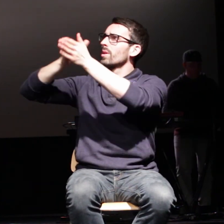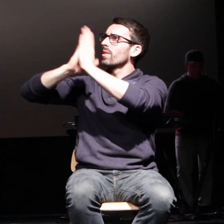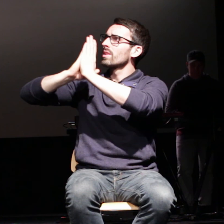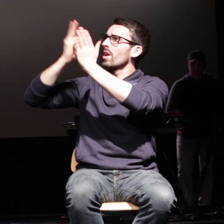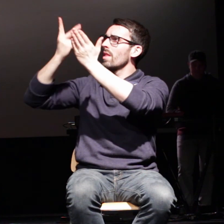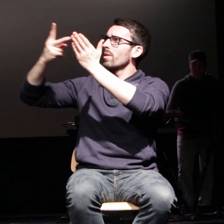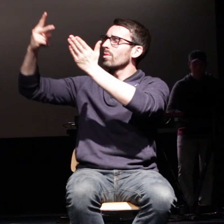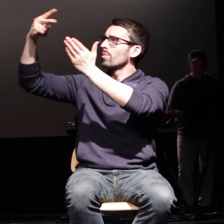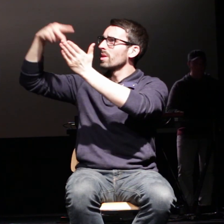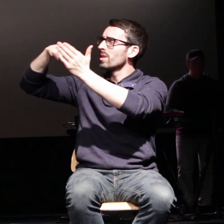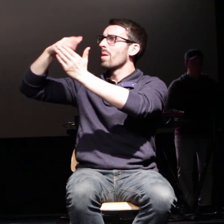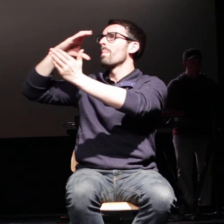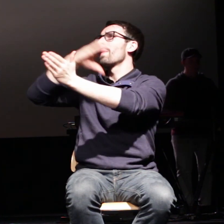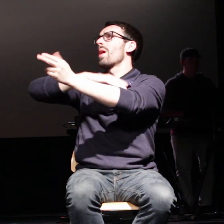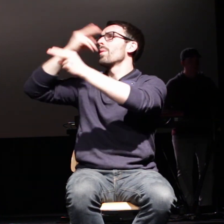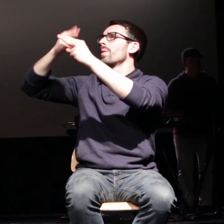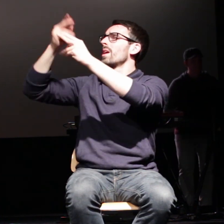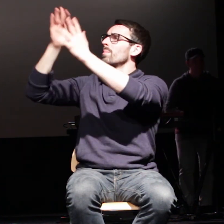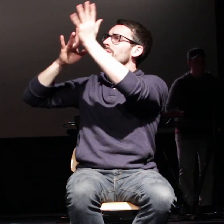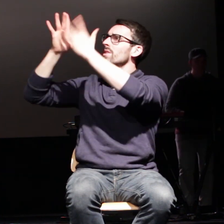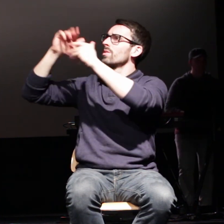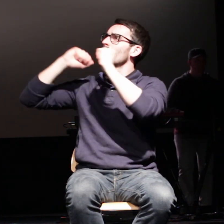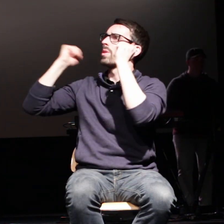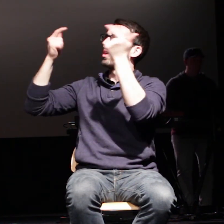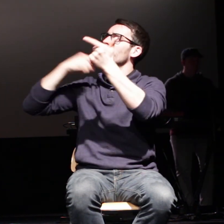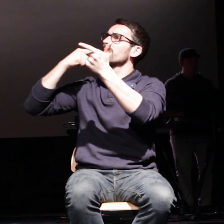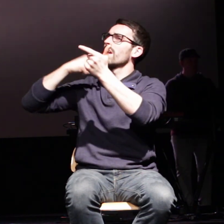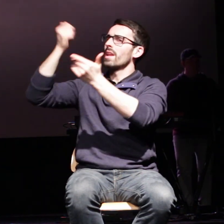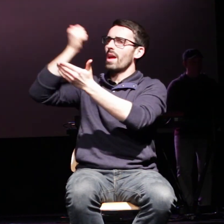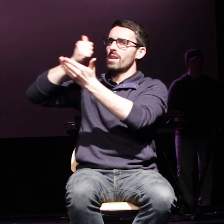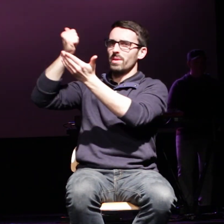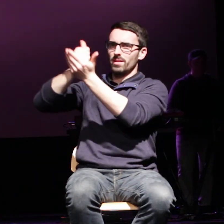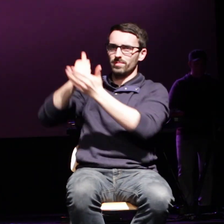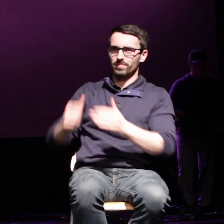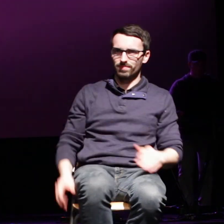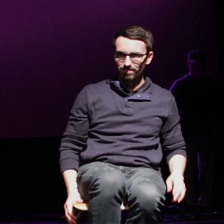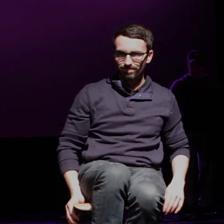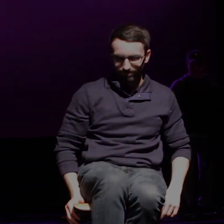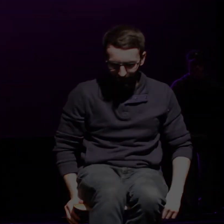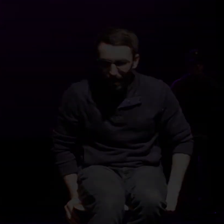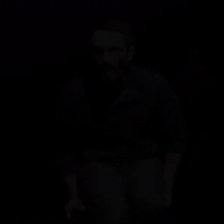ask this in the risen and resurrected and powerful name of Jesus. And everybody said, amen.